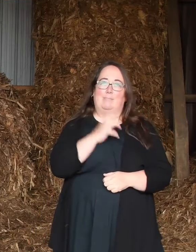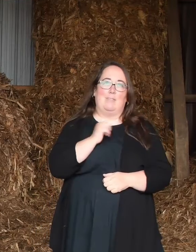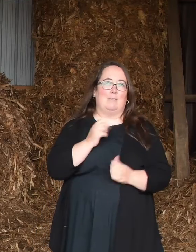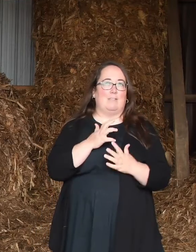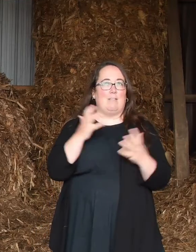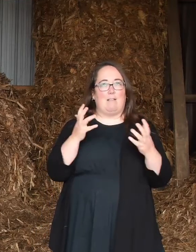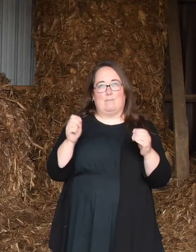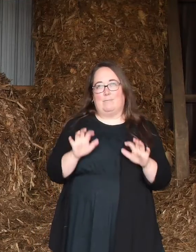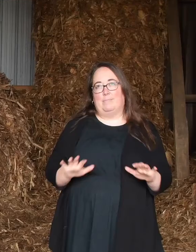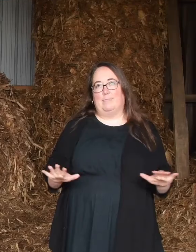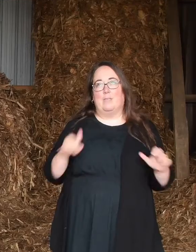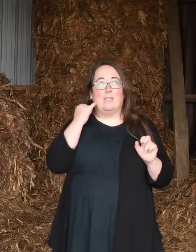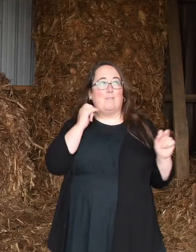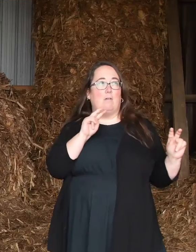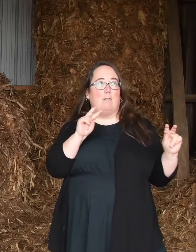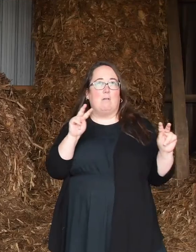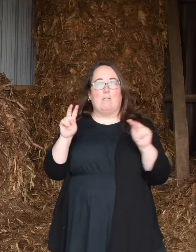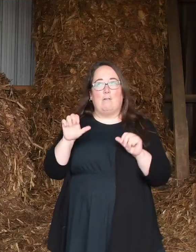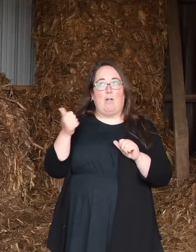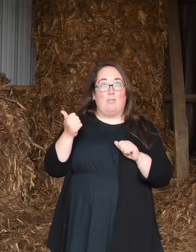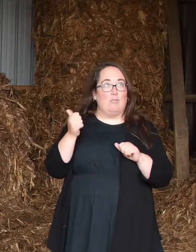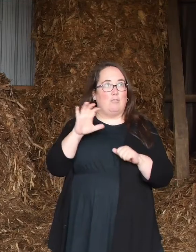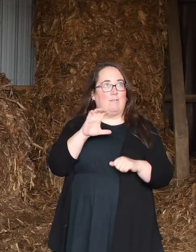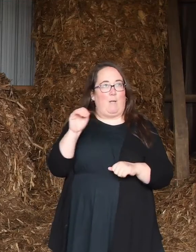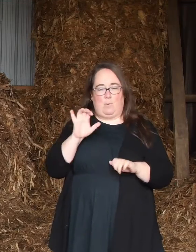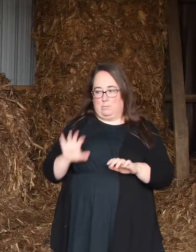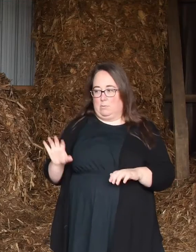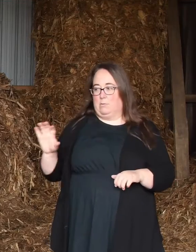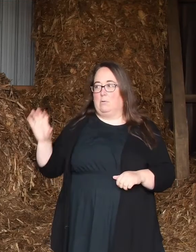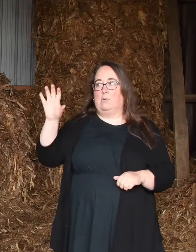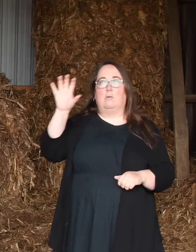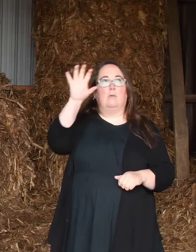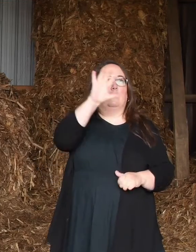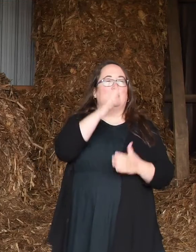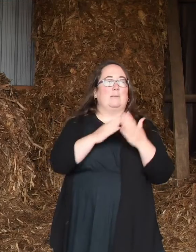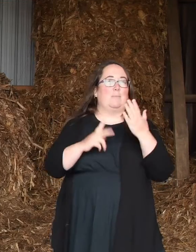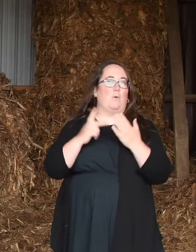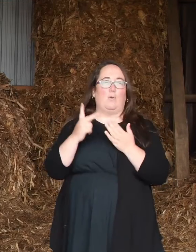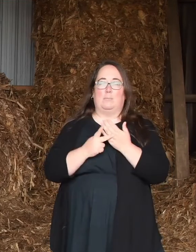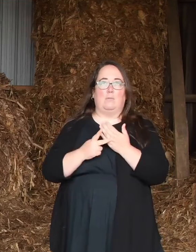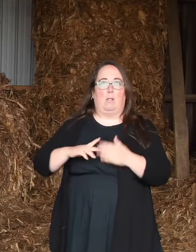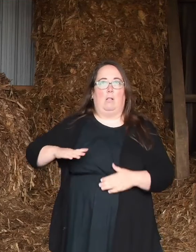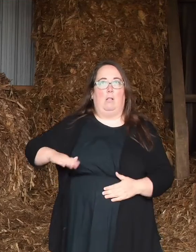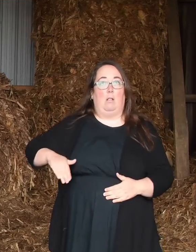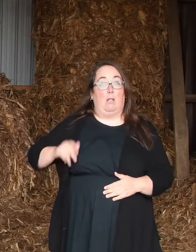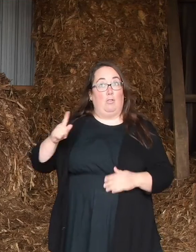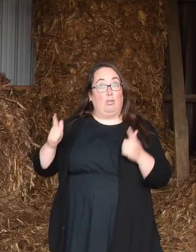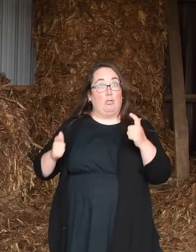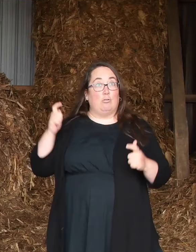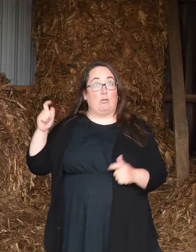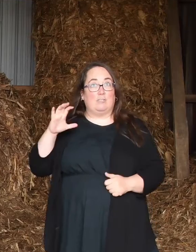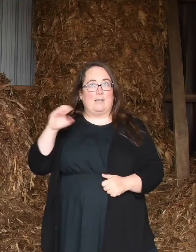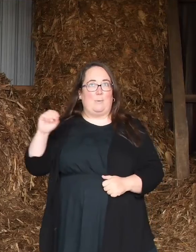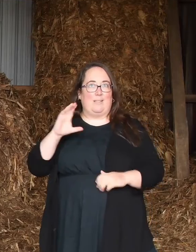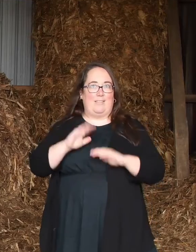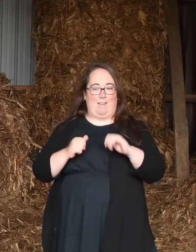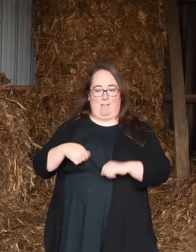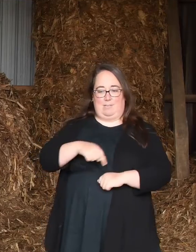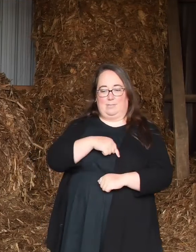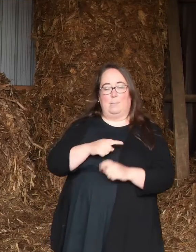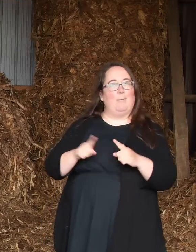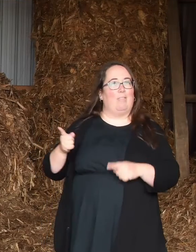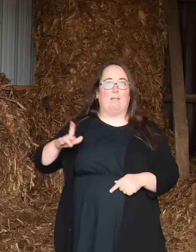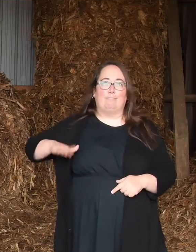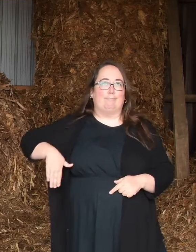of ground. And if you look at neighboring counties around us, some of their programs have not, even though they're a lot larger than Howard County, they have